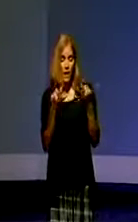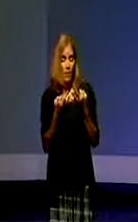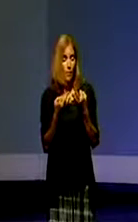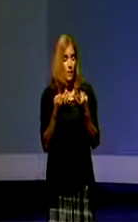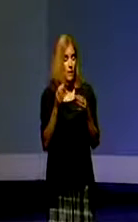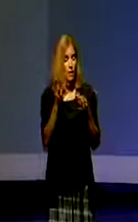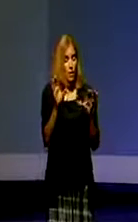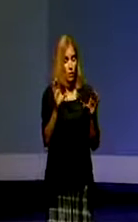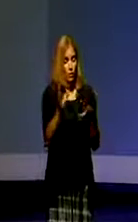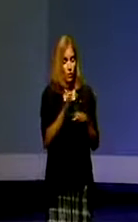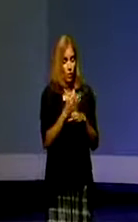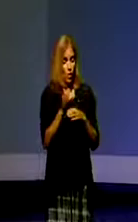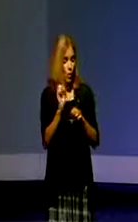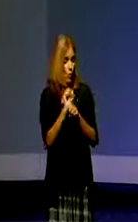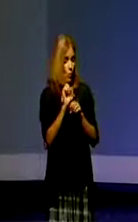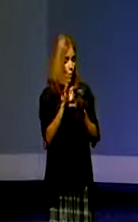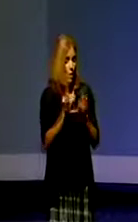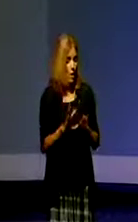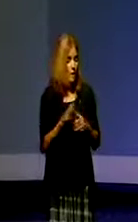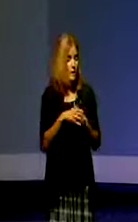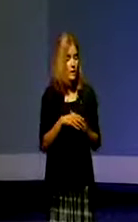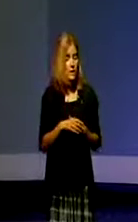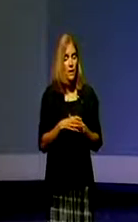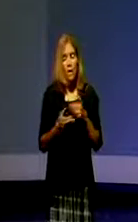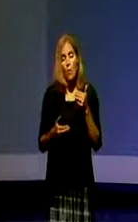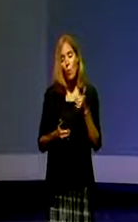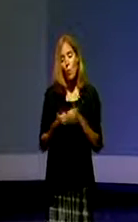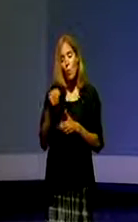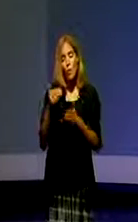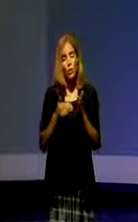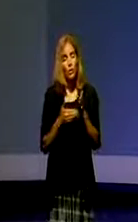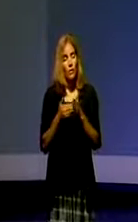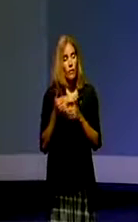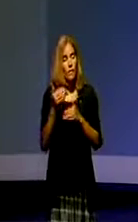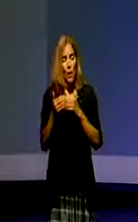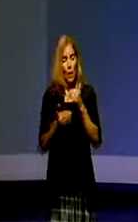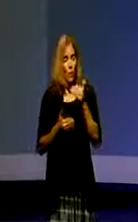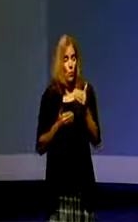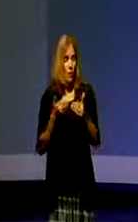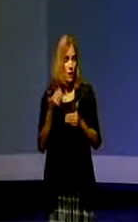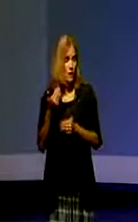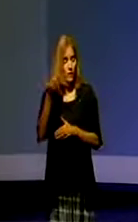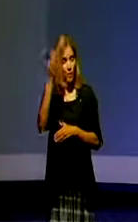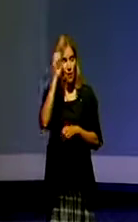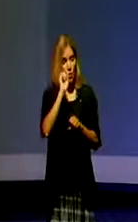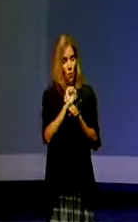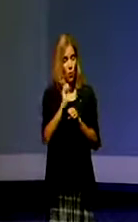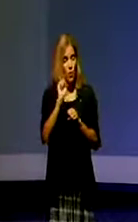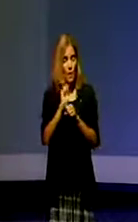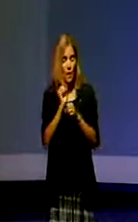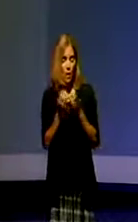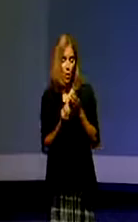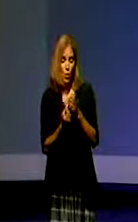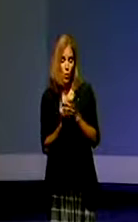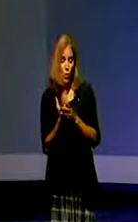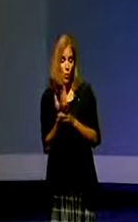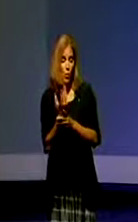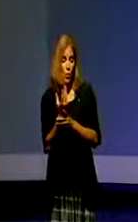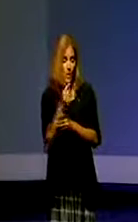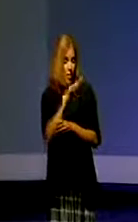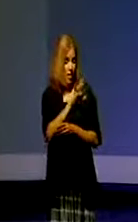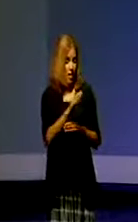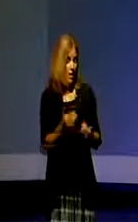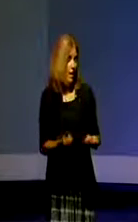our co-workers, that most often it is a process of God working and growing that in